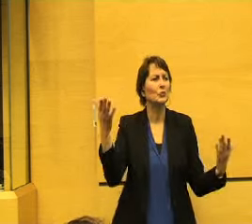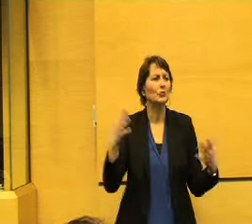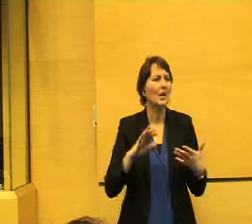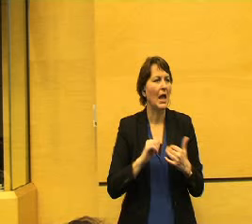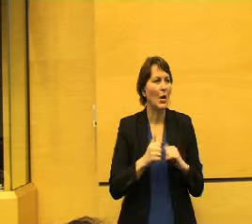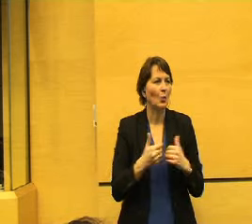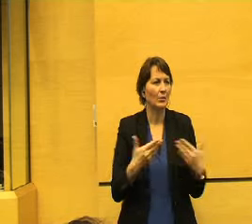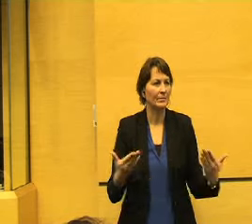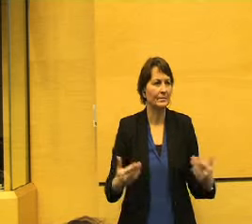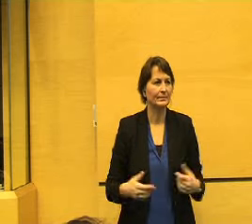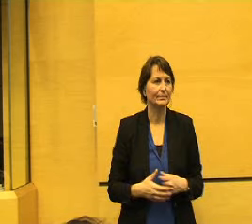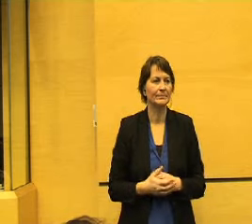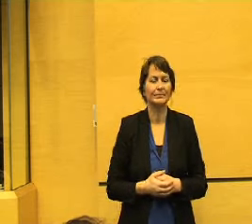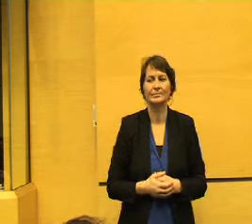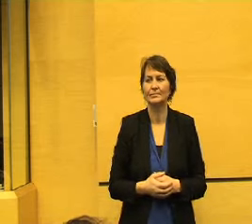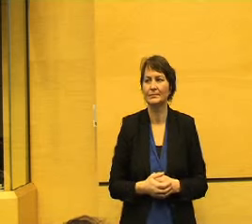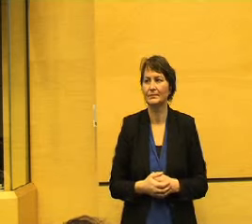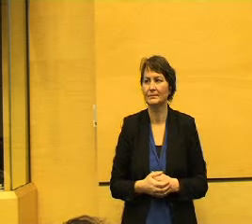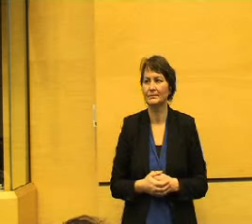future?